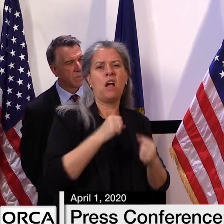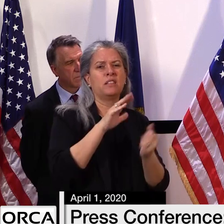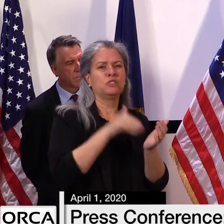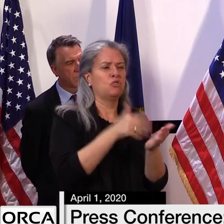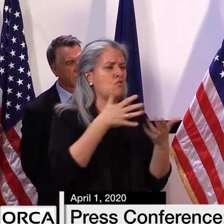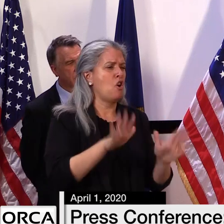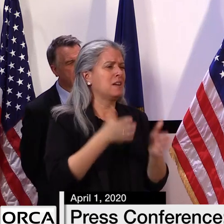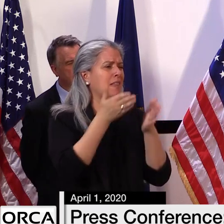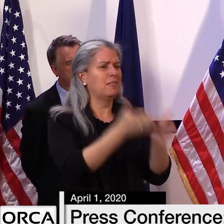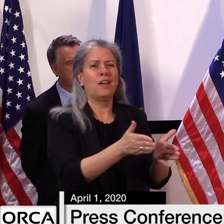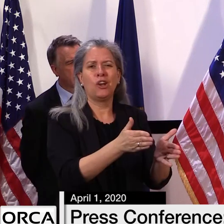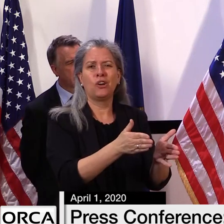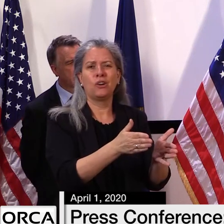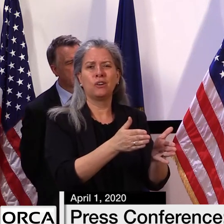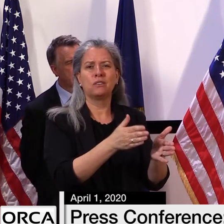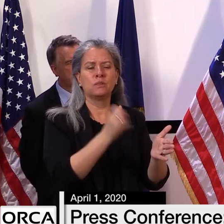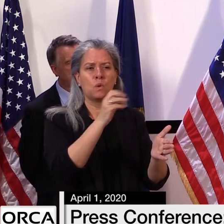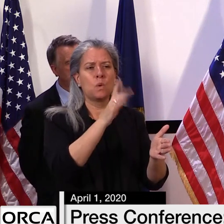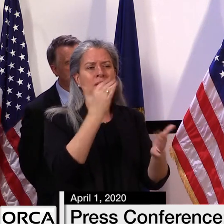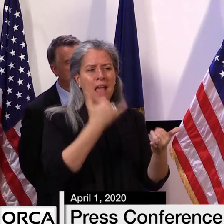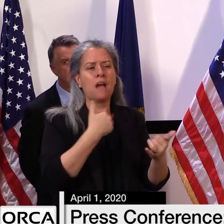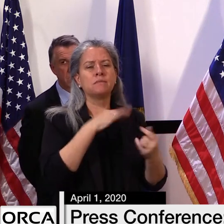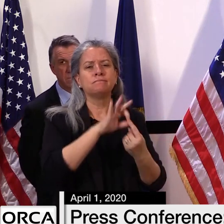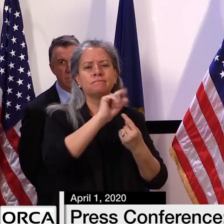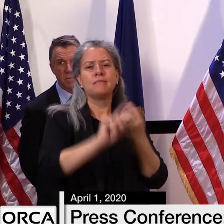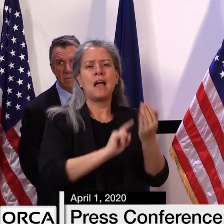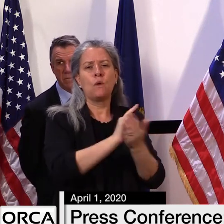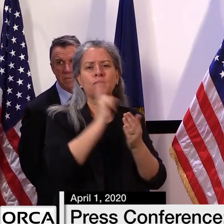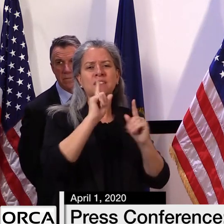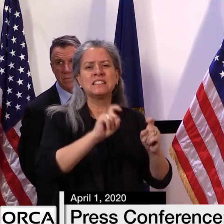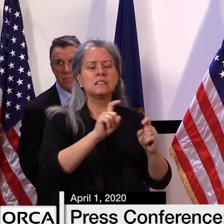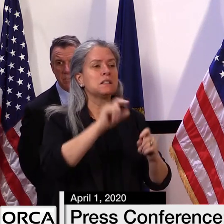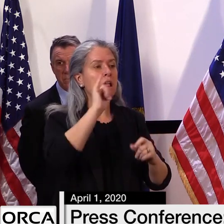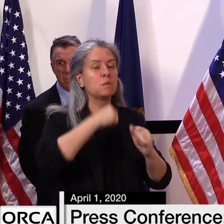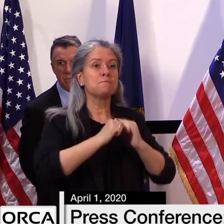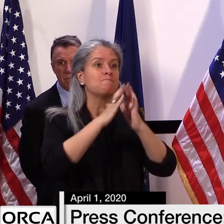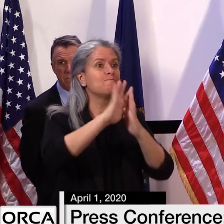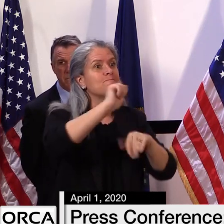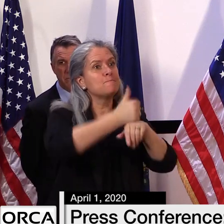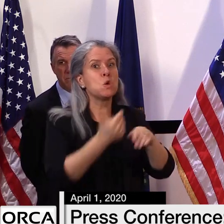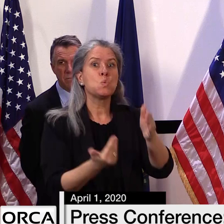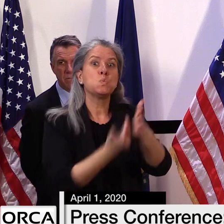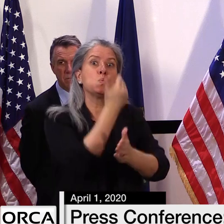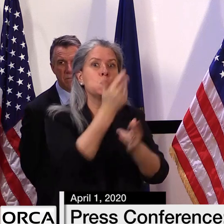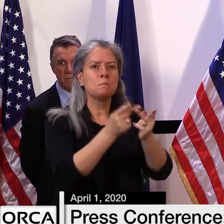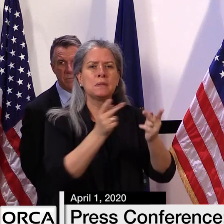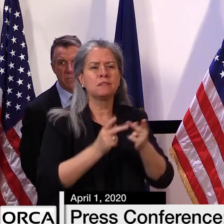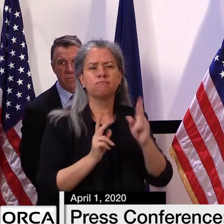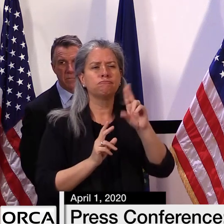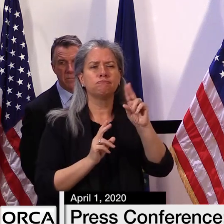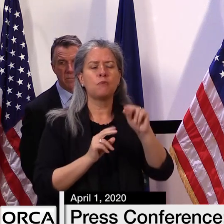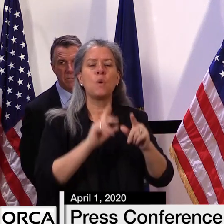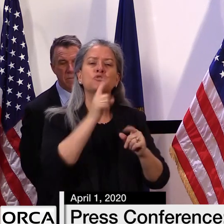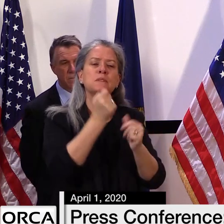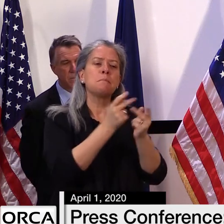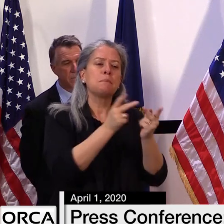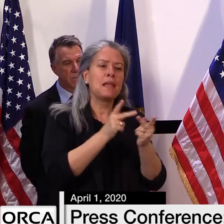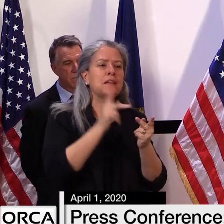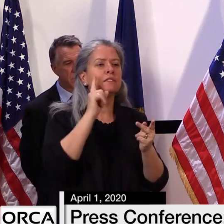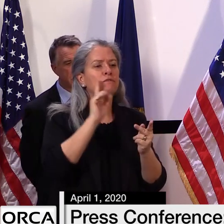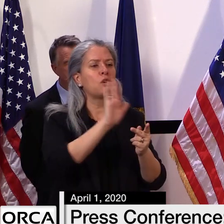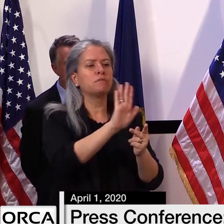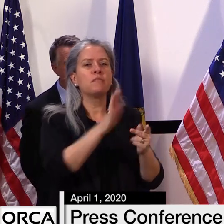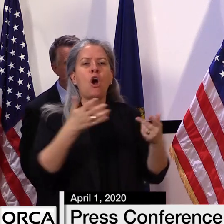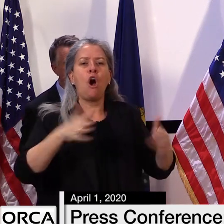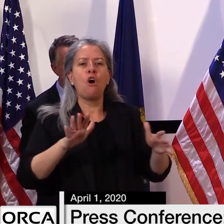already exists there and that will have special hours for the testing to occur. So I wouldn't think we'd see an influx of people coming